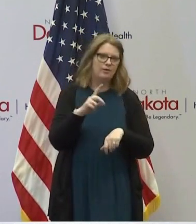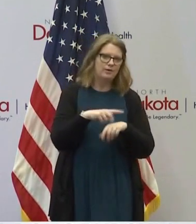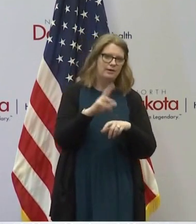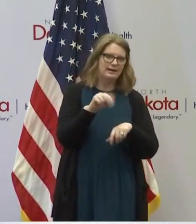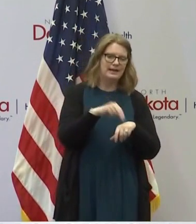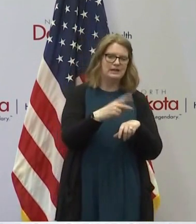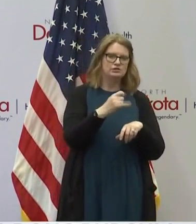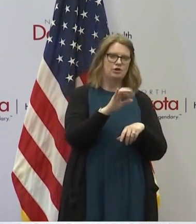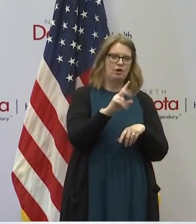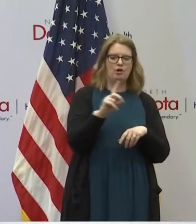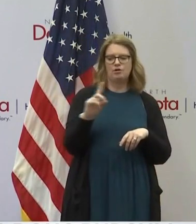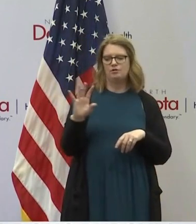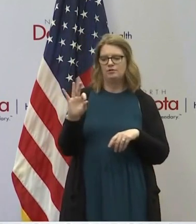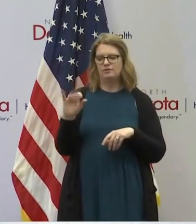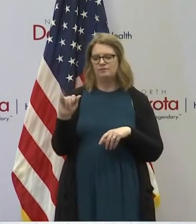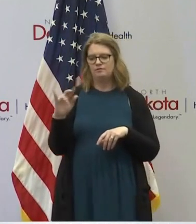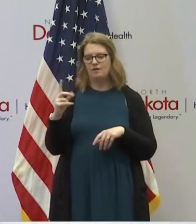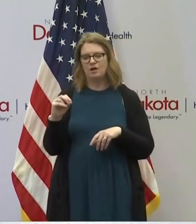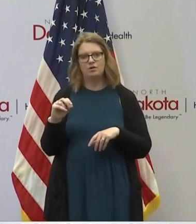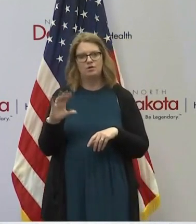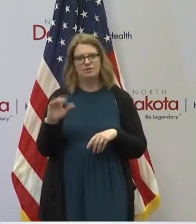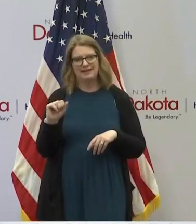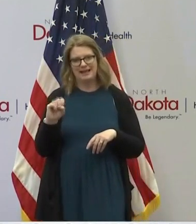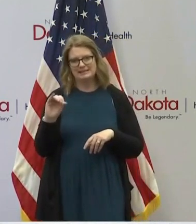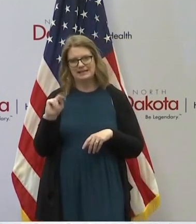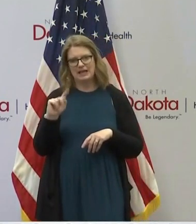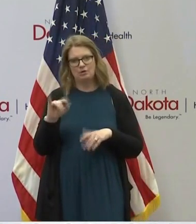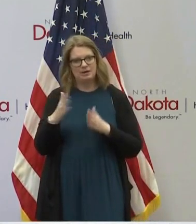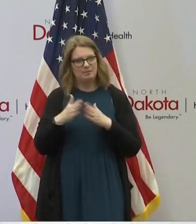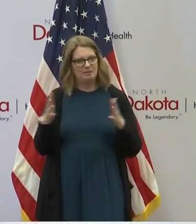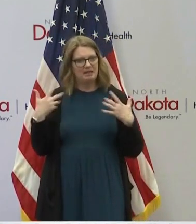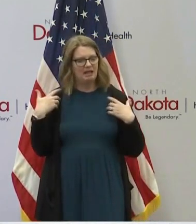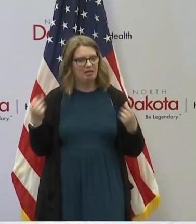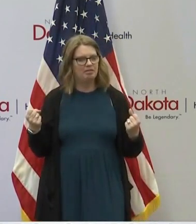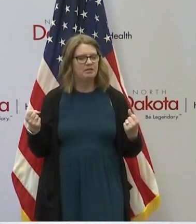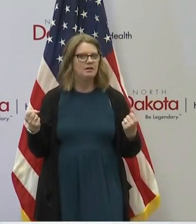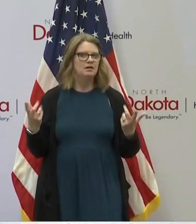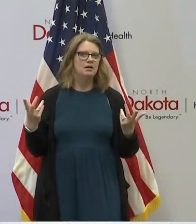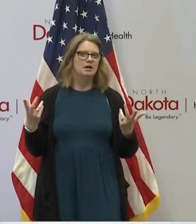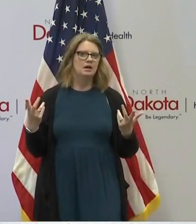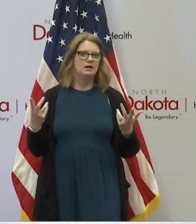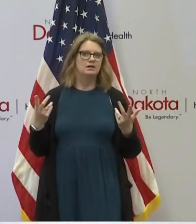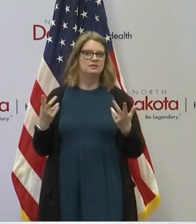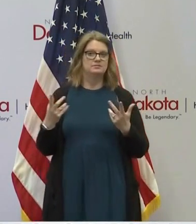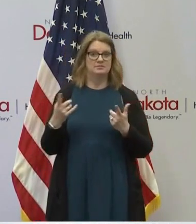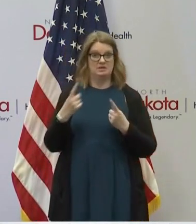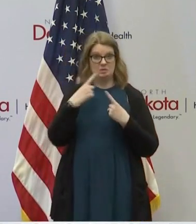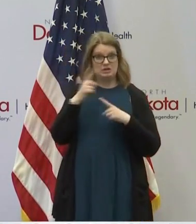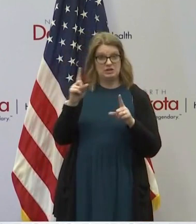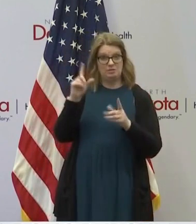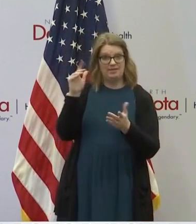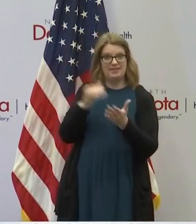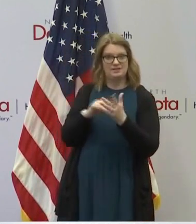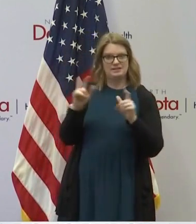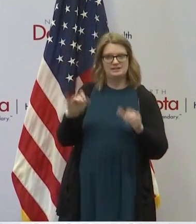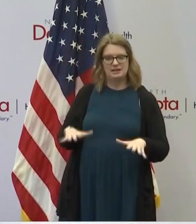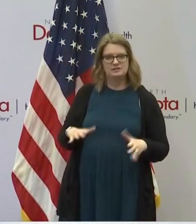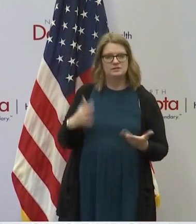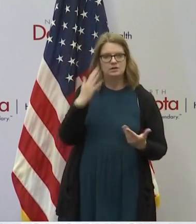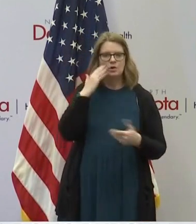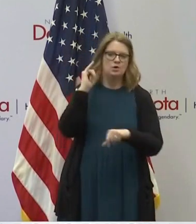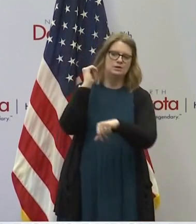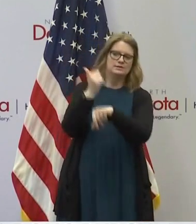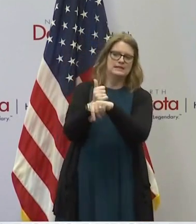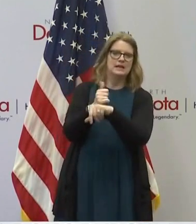Cass County, Fargo-Cass County Public Health. One way that we can achieve 1,000 tests is you go to the Fargo Dome and you have a